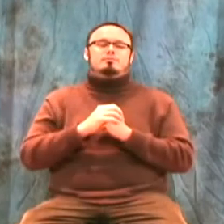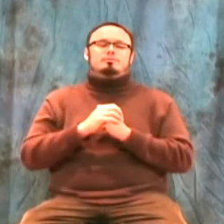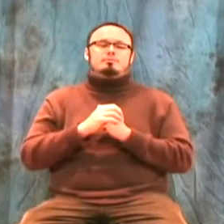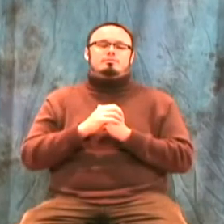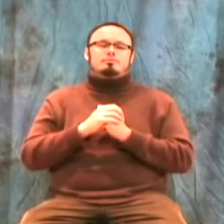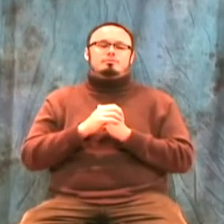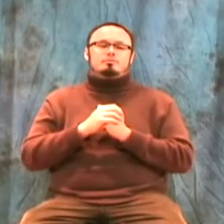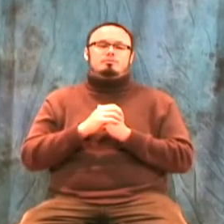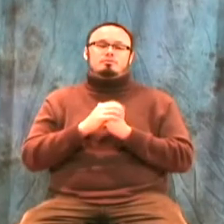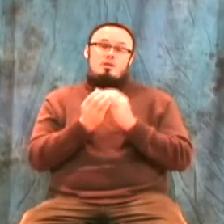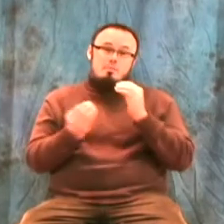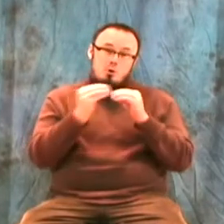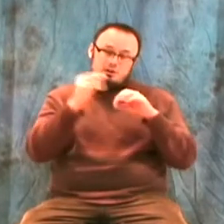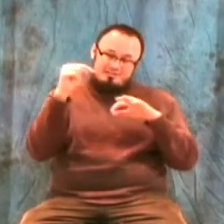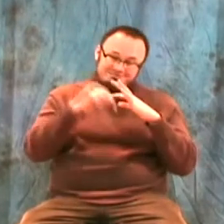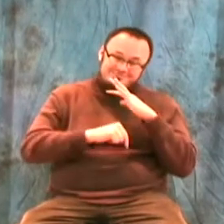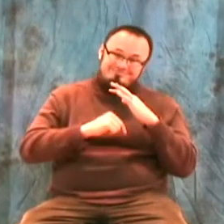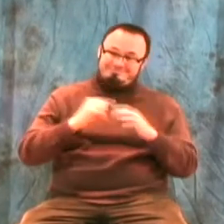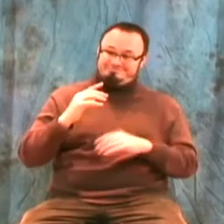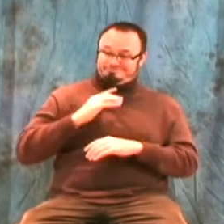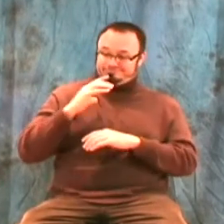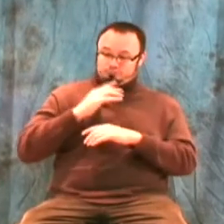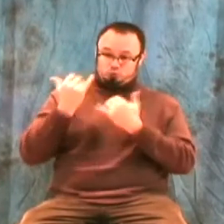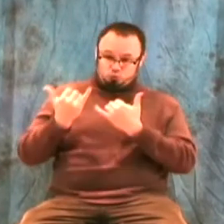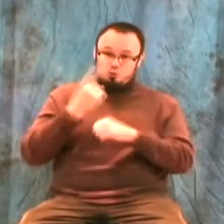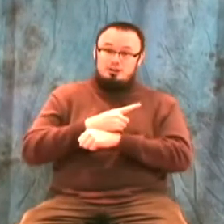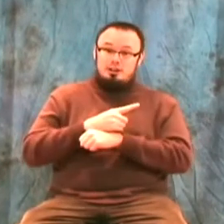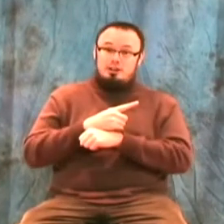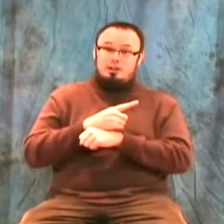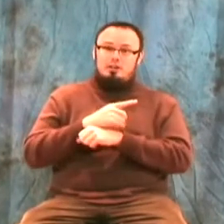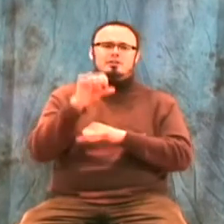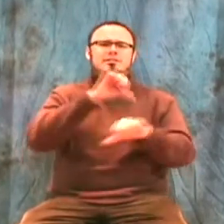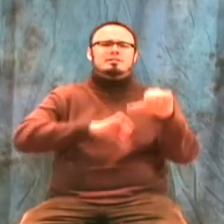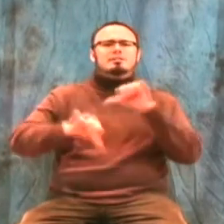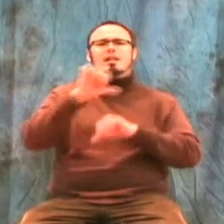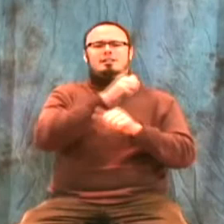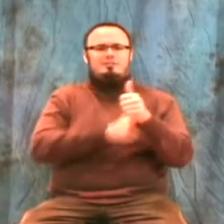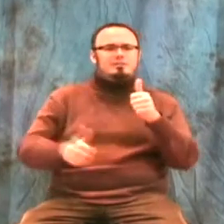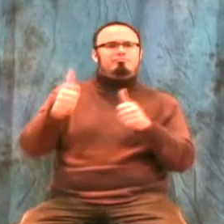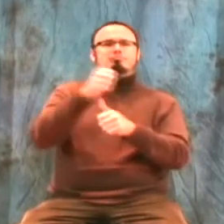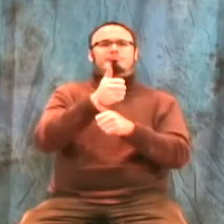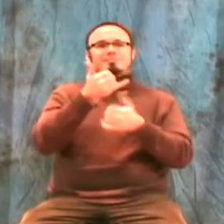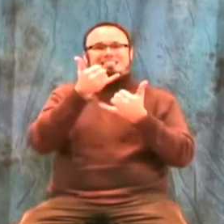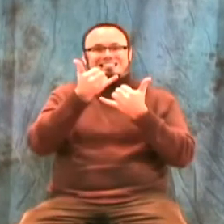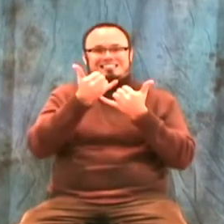intricate and sophisticated today, scientific advancements still have their feet in mathematics.